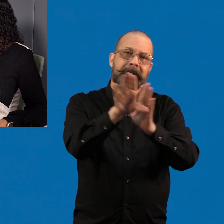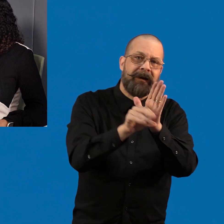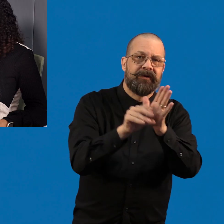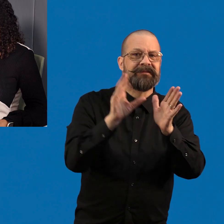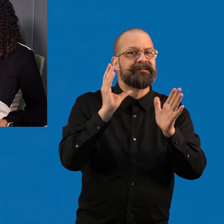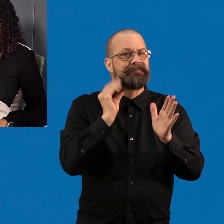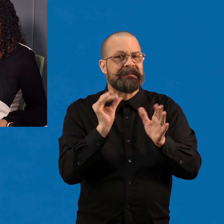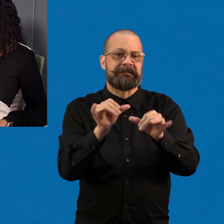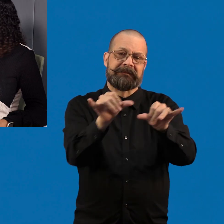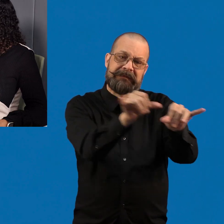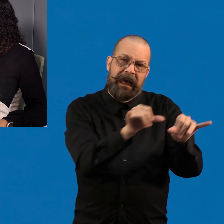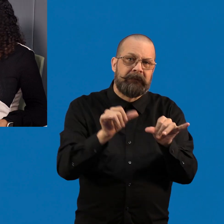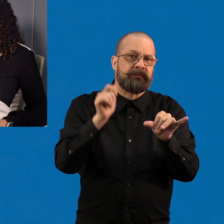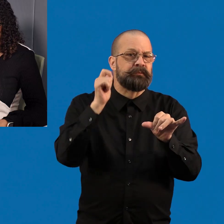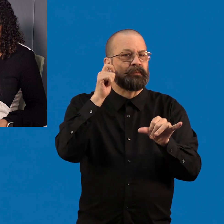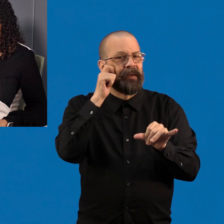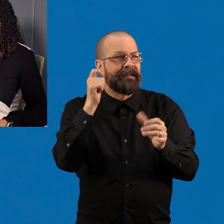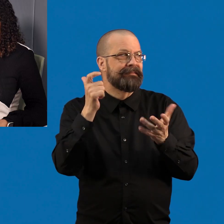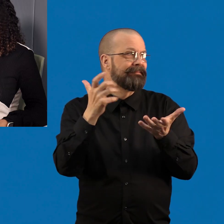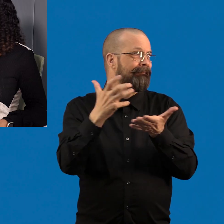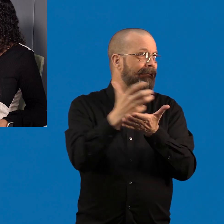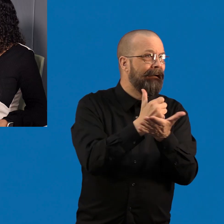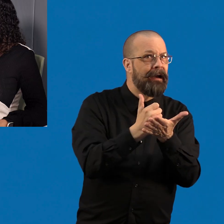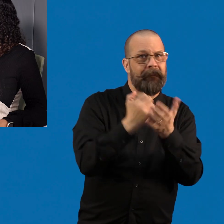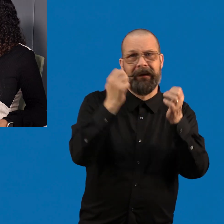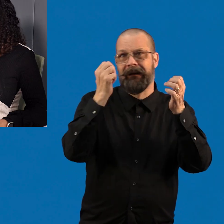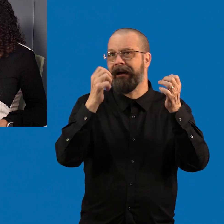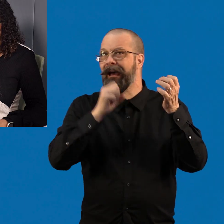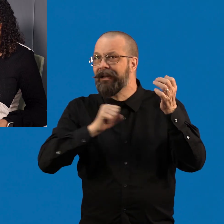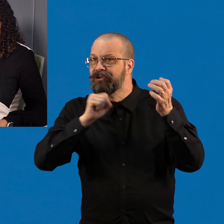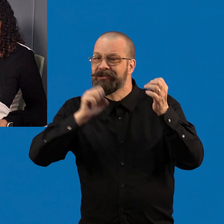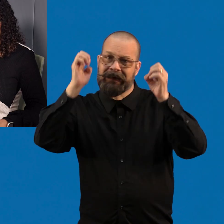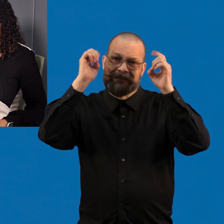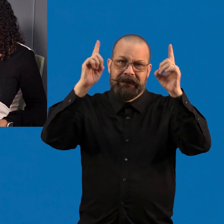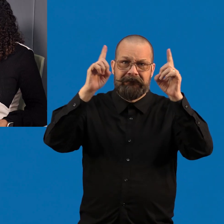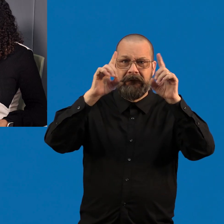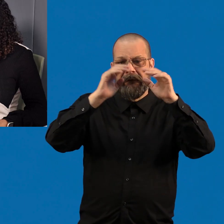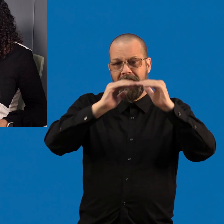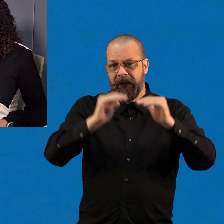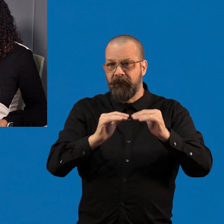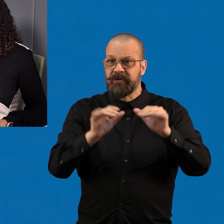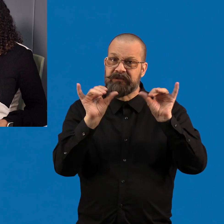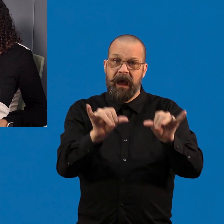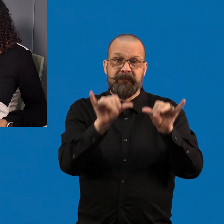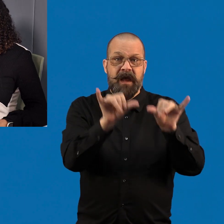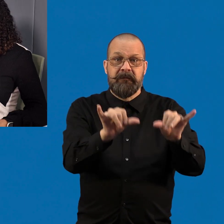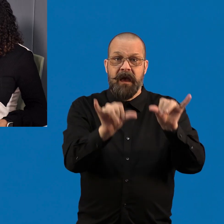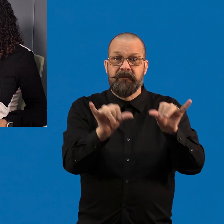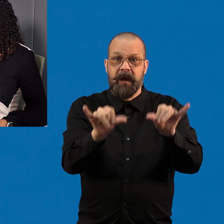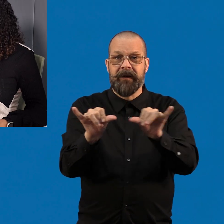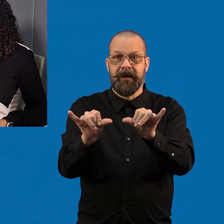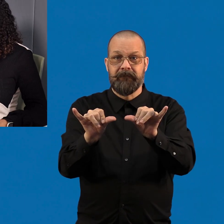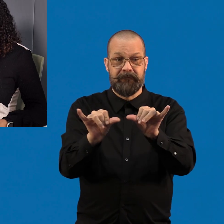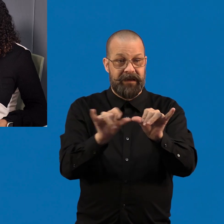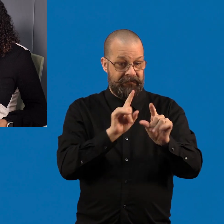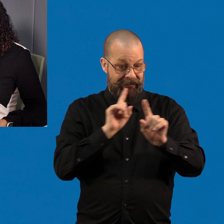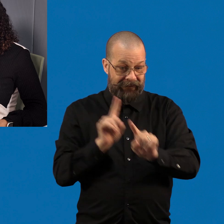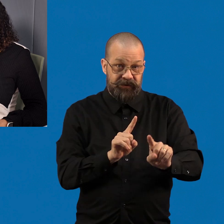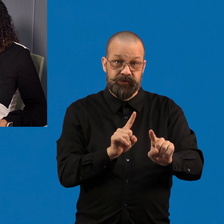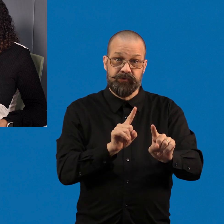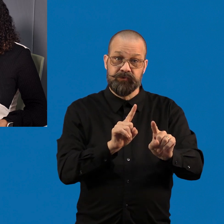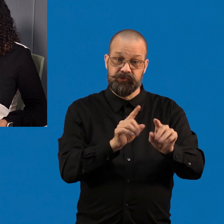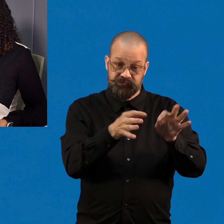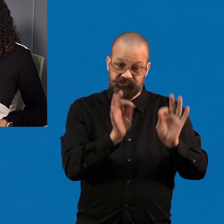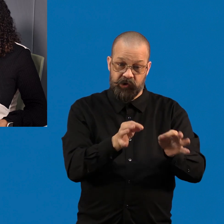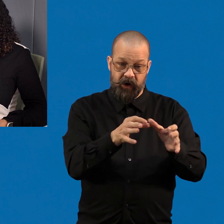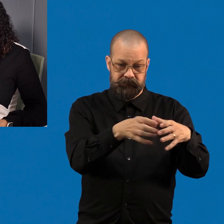similar backgrounds, similar race, similar income, ages, education levels, then those results only